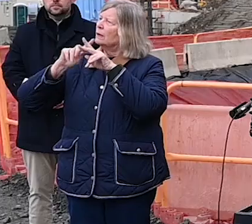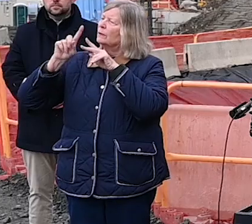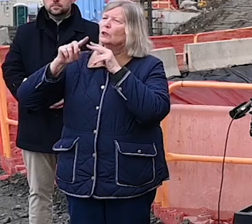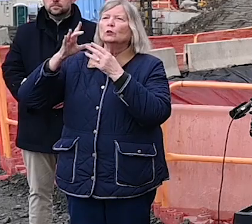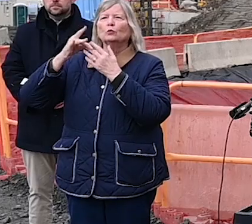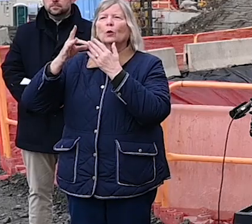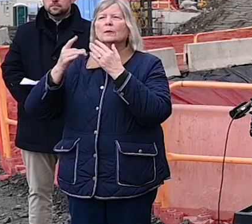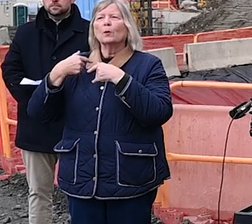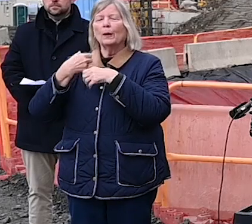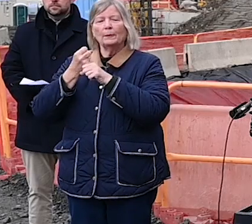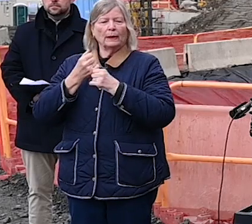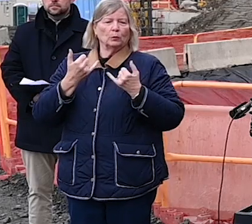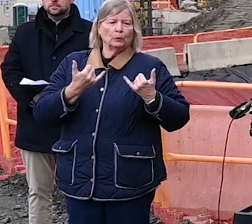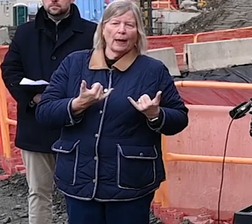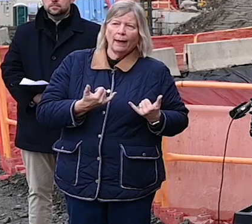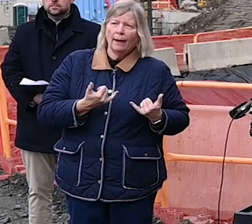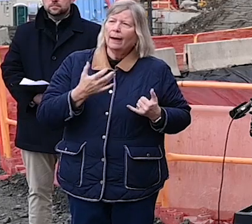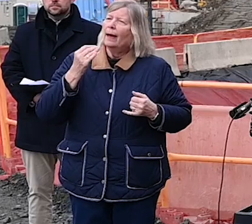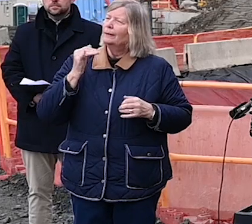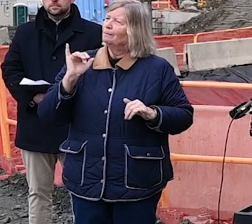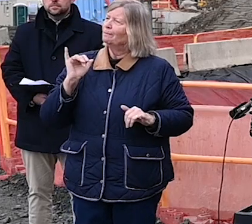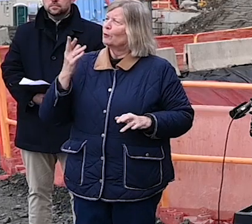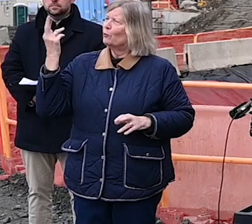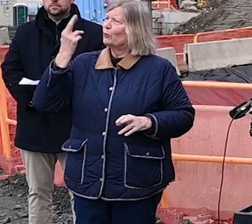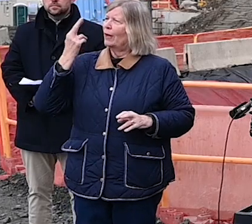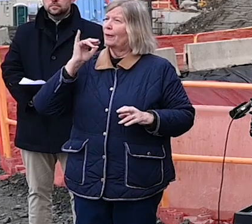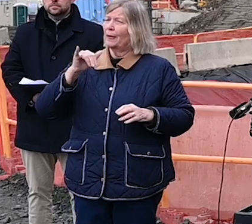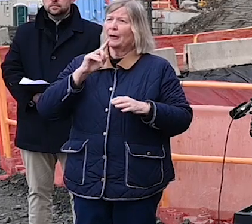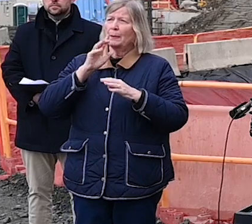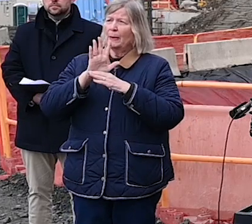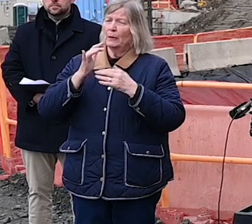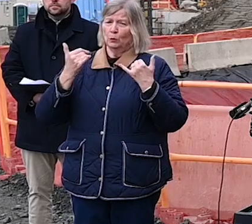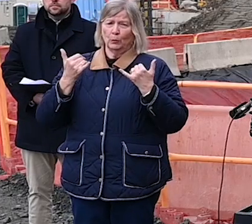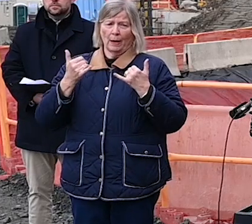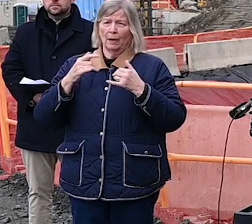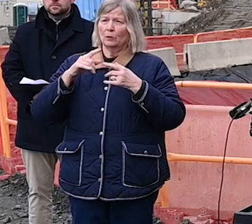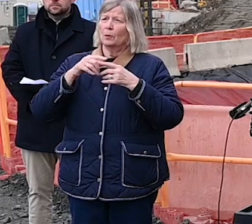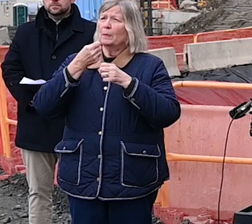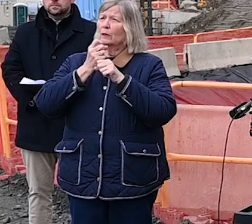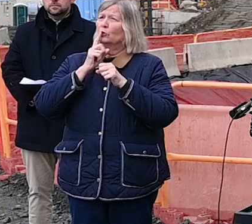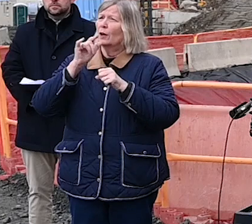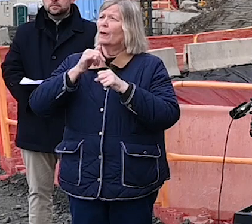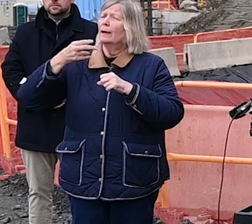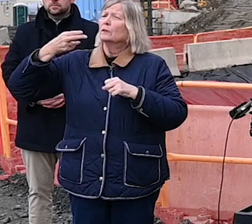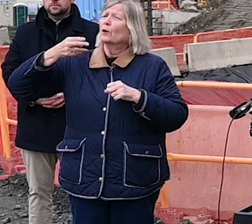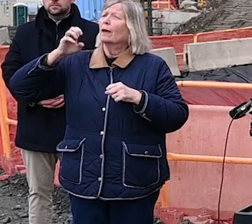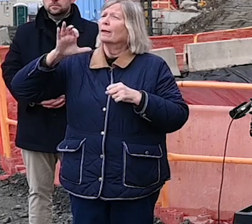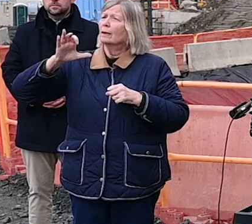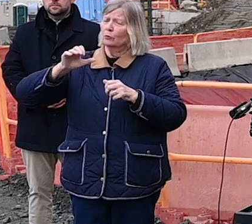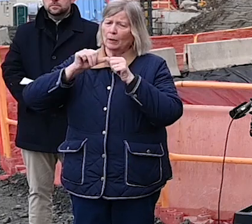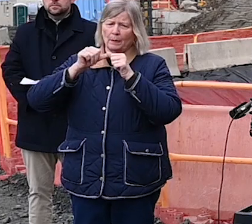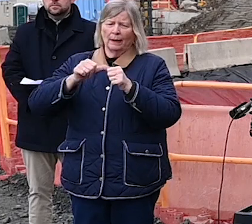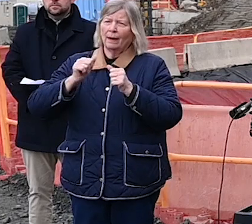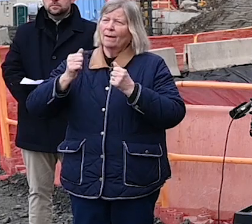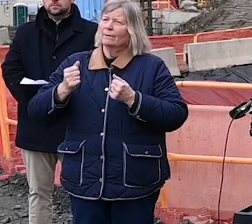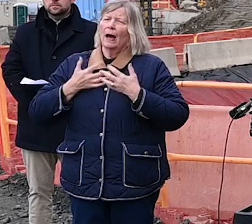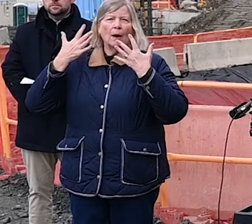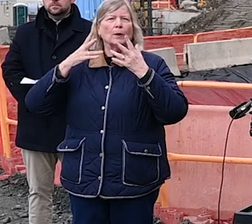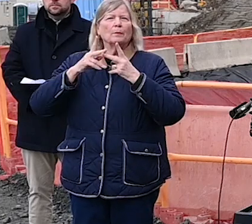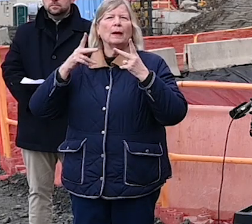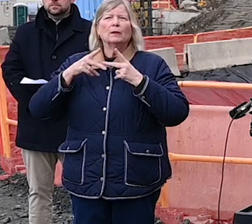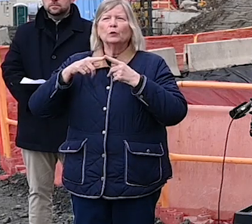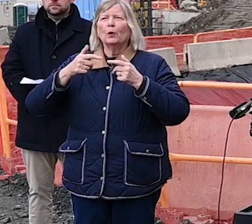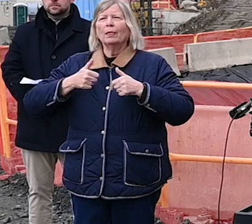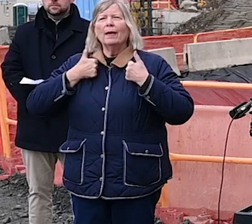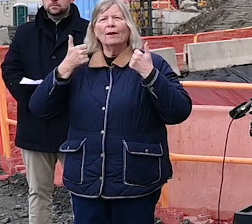we make today and realize that this commitment today to ensuring historic Ellicott City remained a vibrant place to